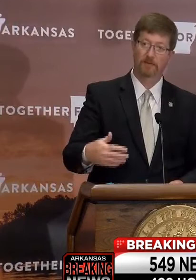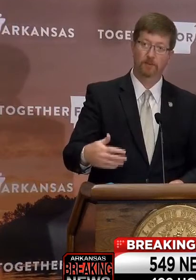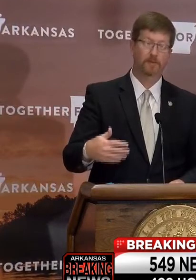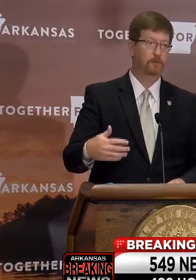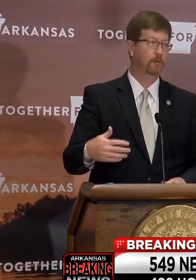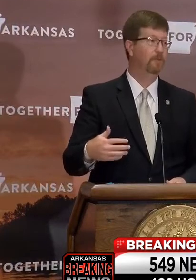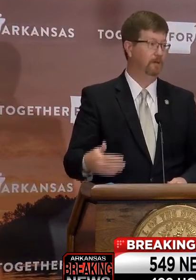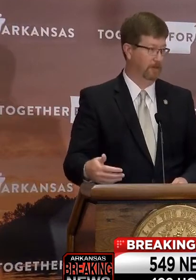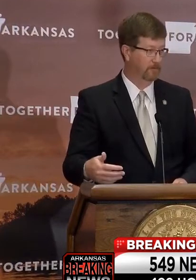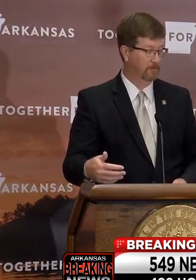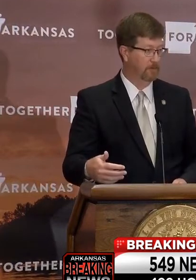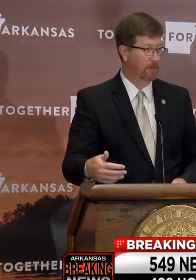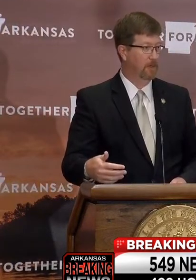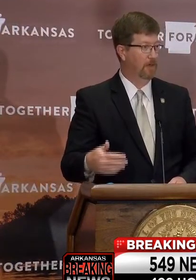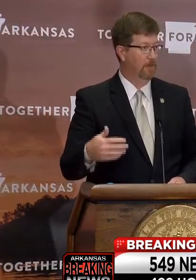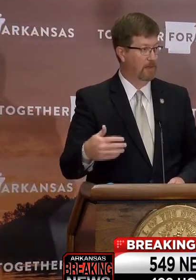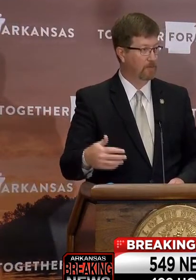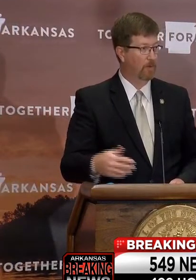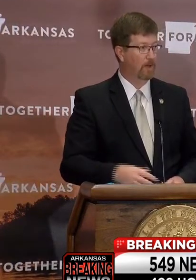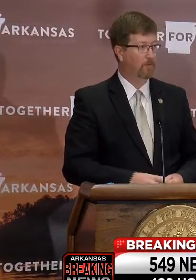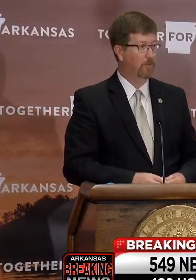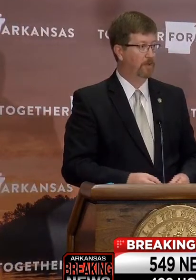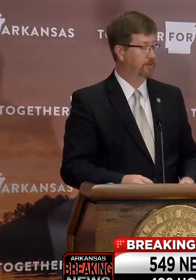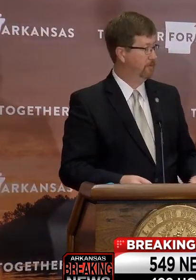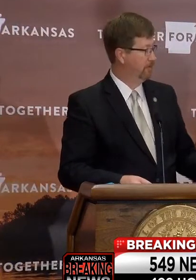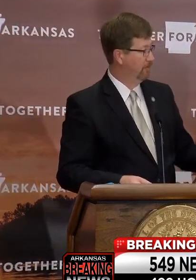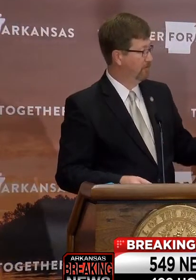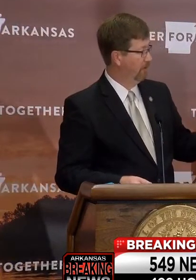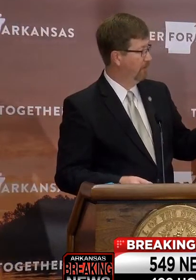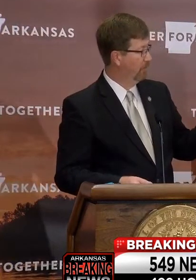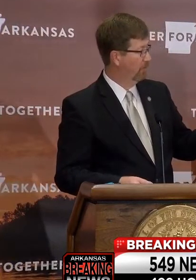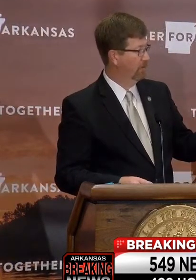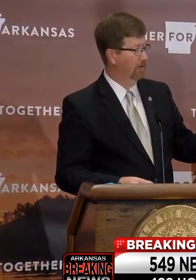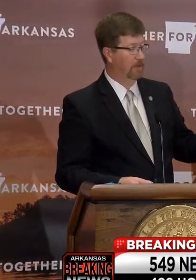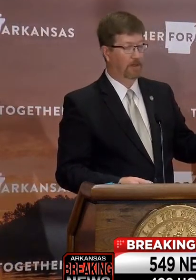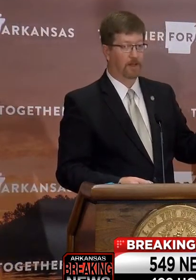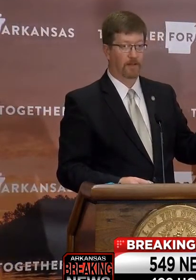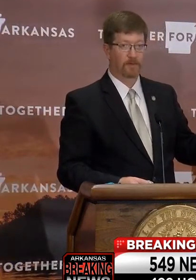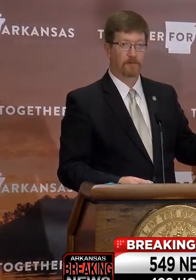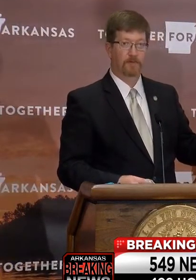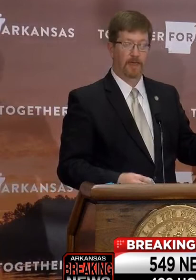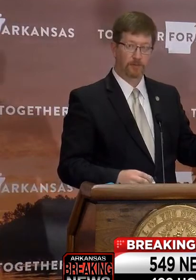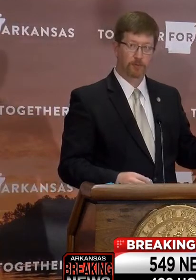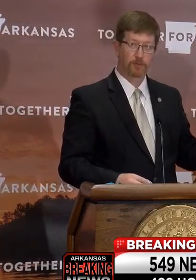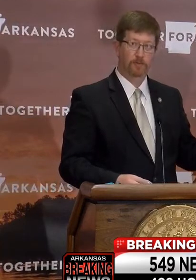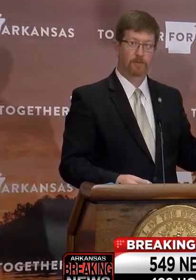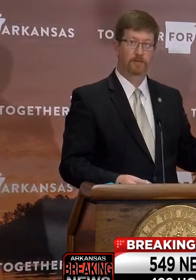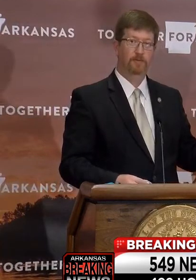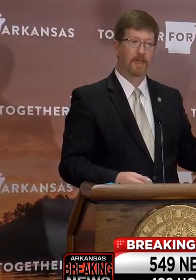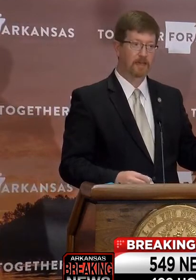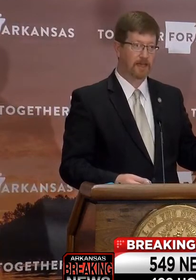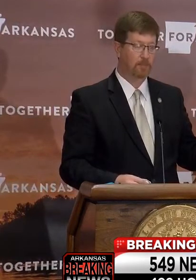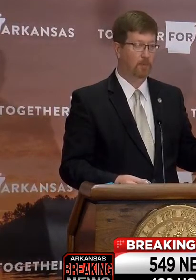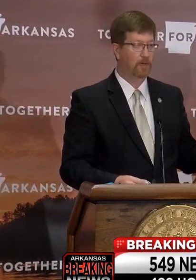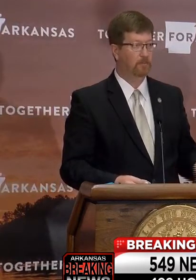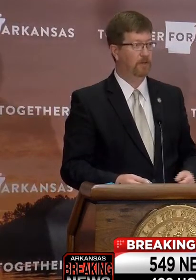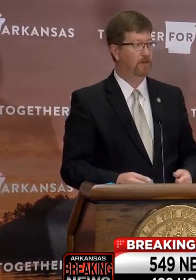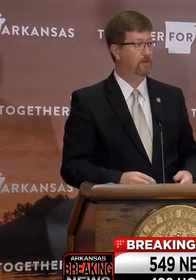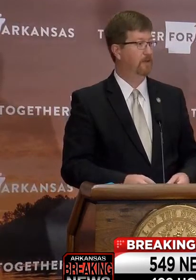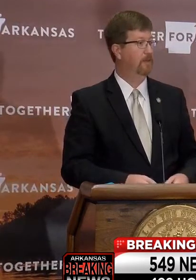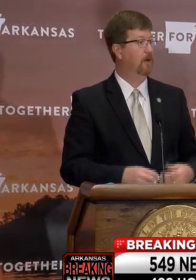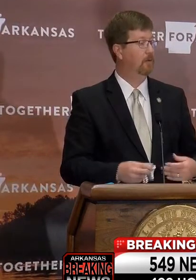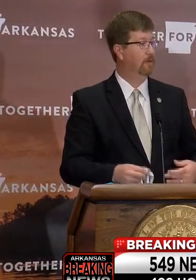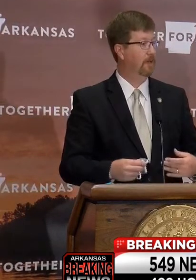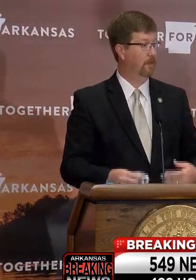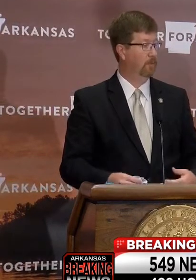coming into the school buildings. And that's why I want to make sure that this is very important. This is a tool, this is a data point, but it